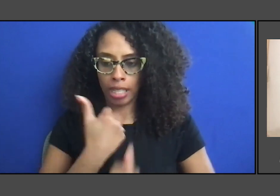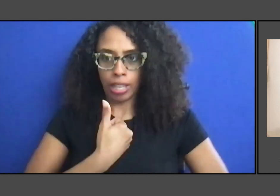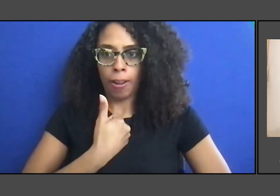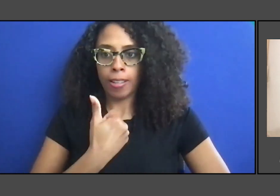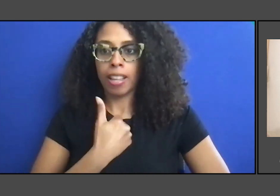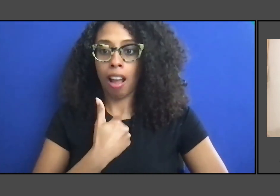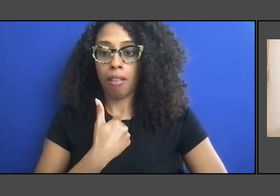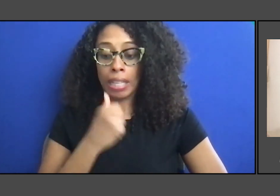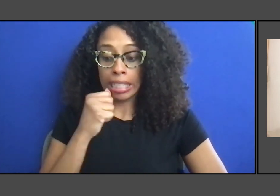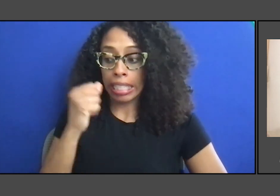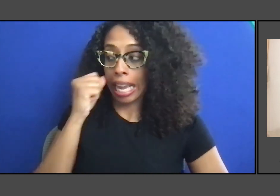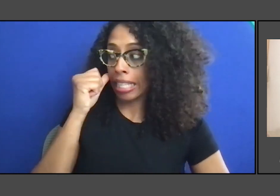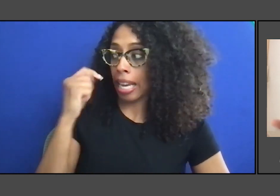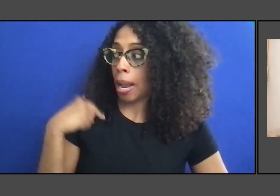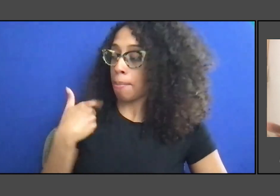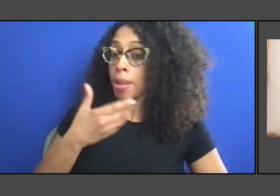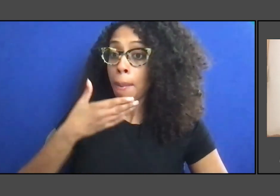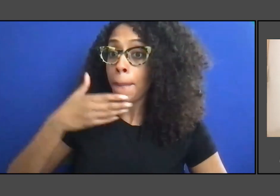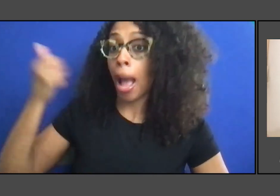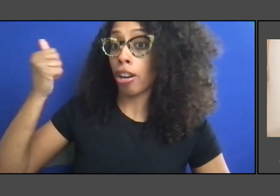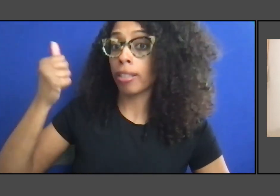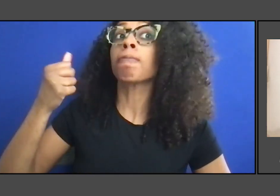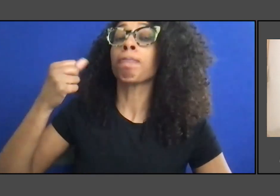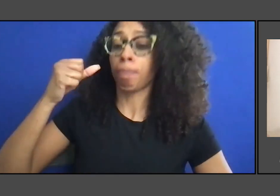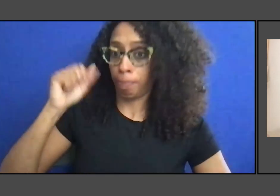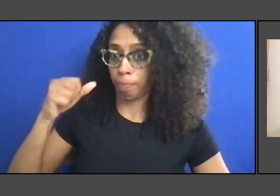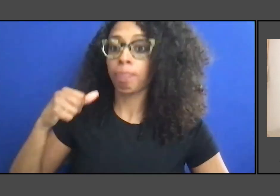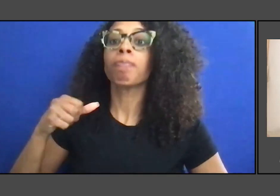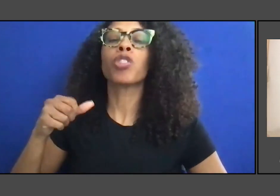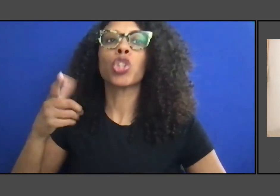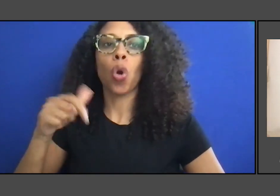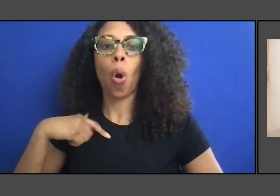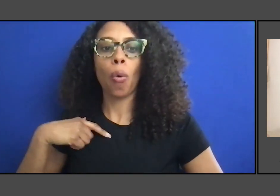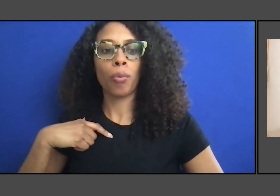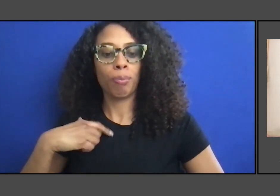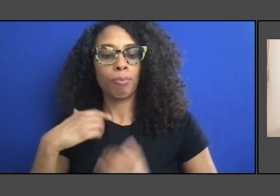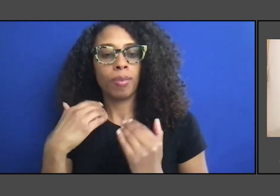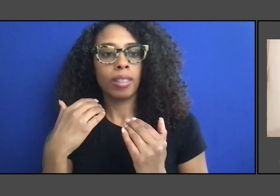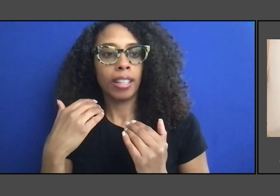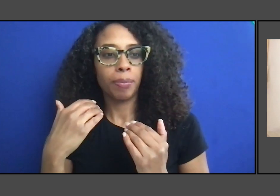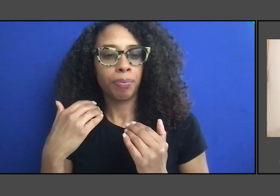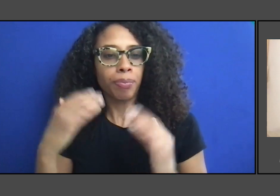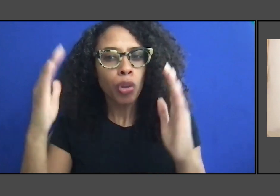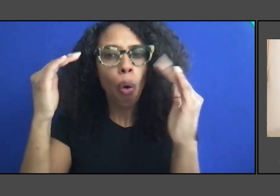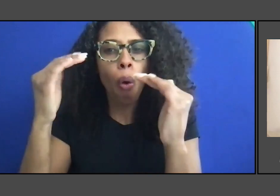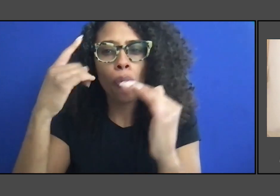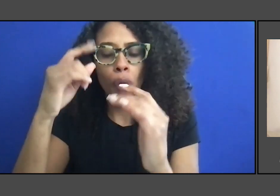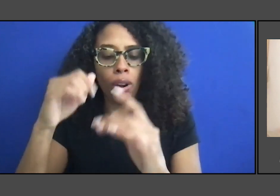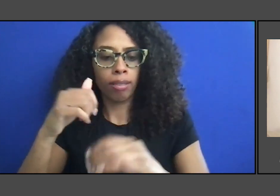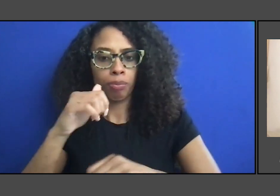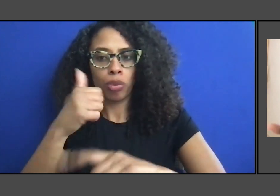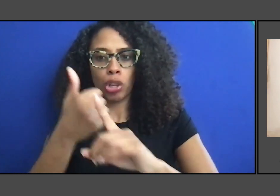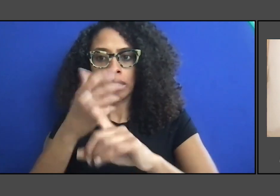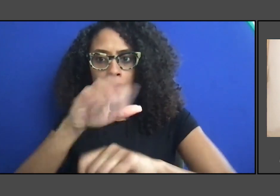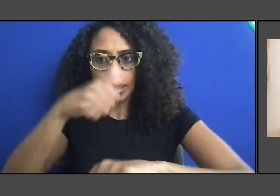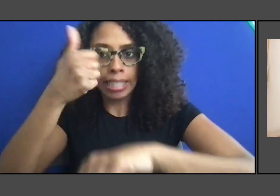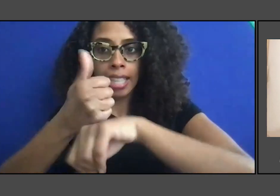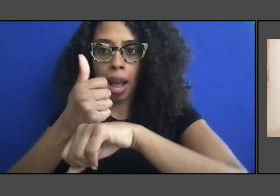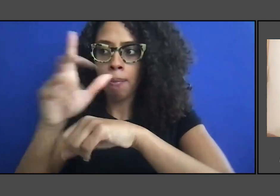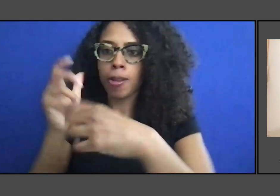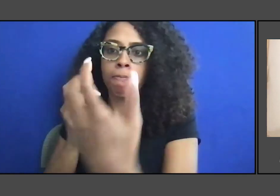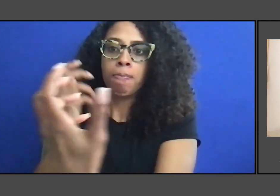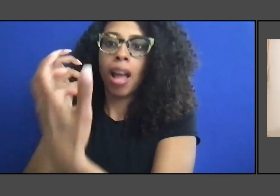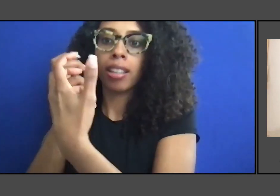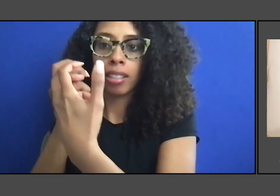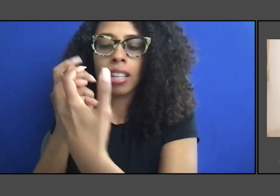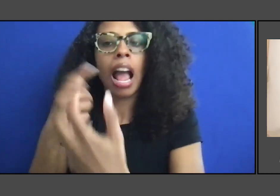yesterday. You're just meeting a standard that you set for yourself. And I think that's true in life. Jazz models Mm-hmm. for us a way of being